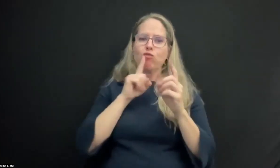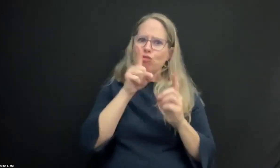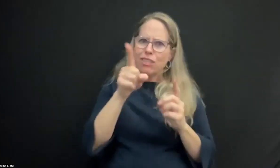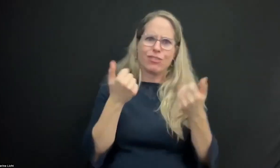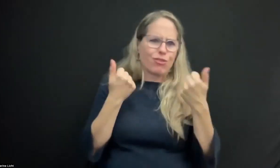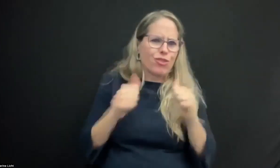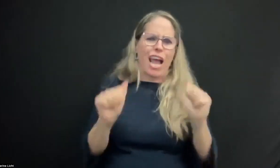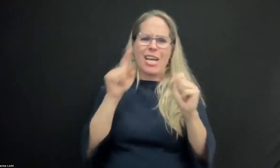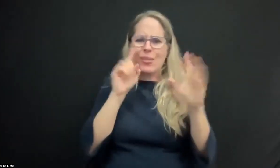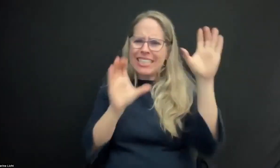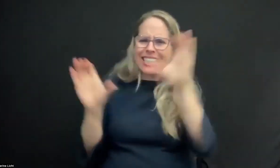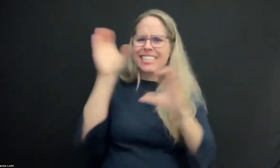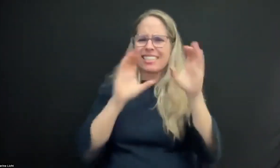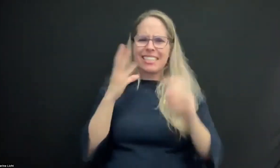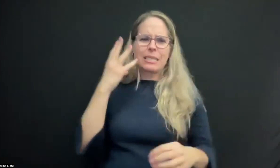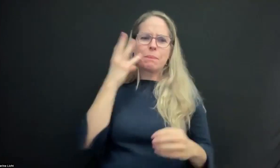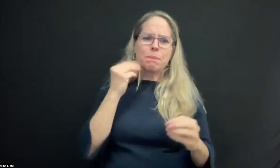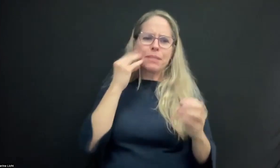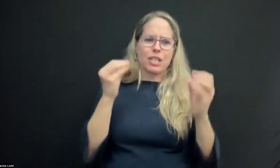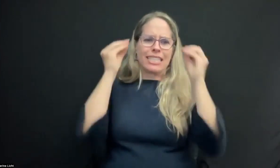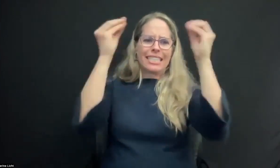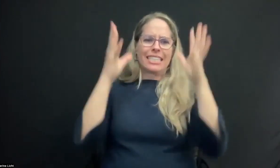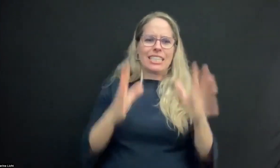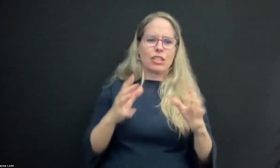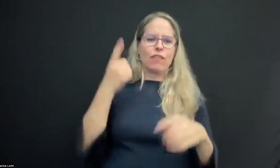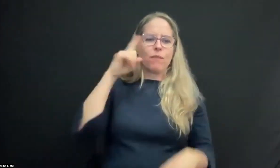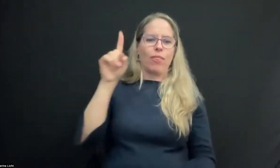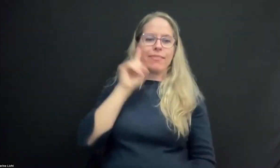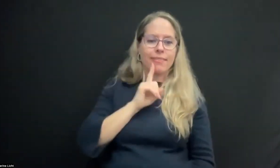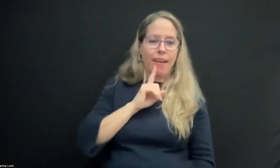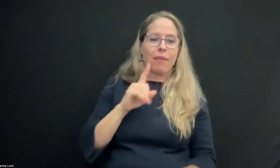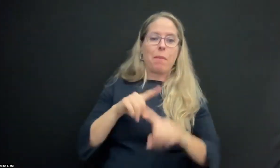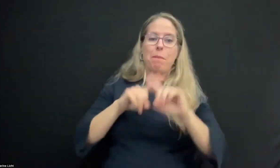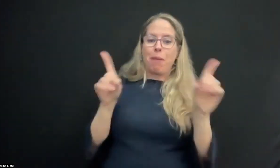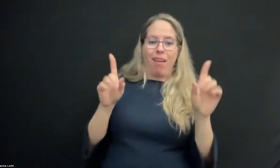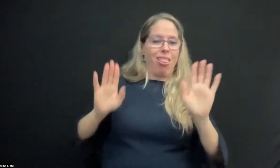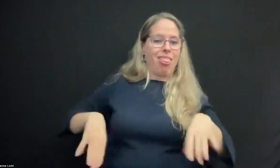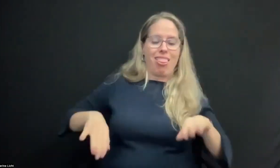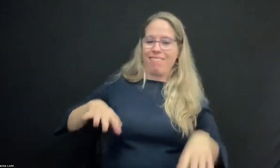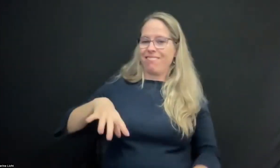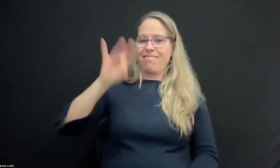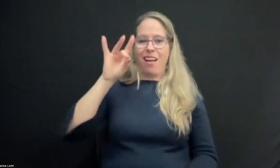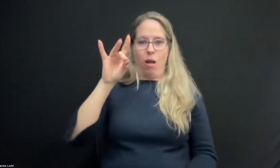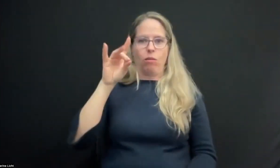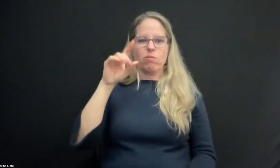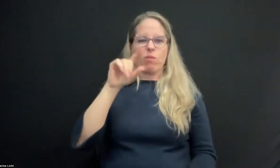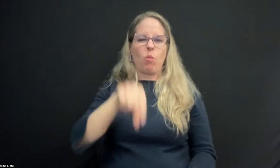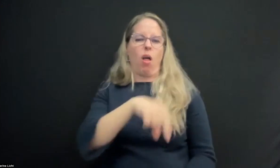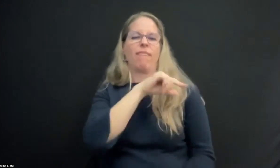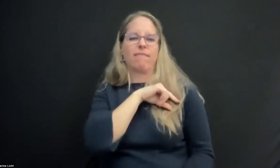One question is, our school district is really looking for experienced teachers to teach our